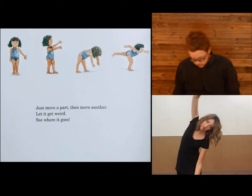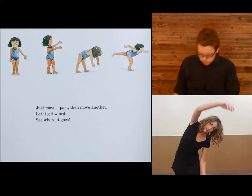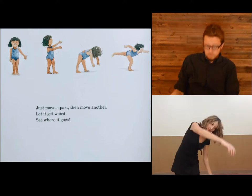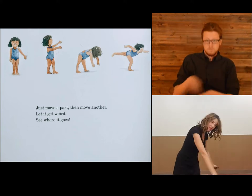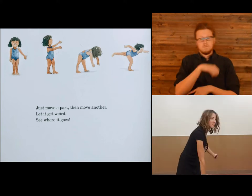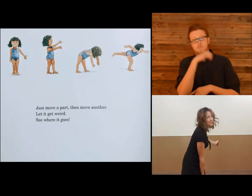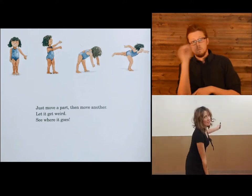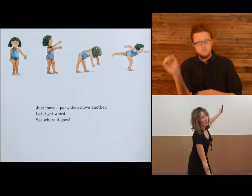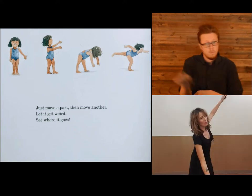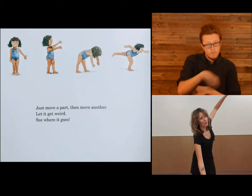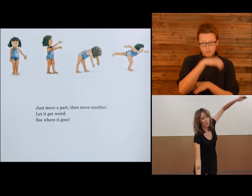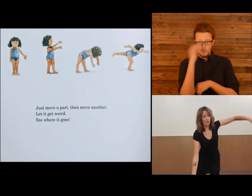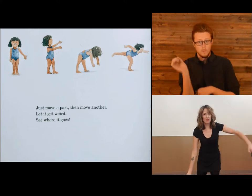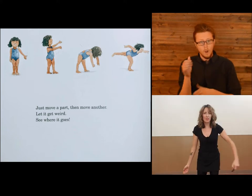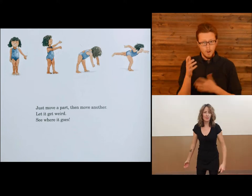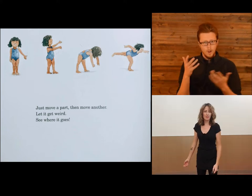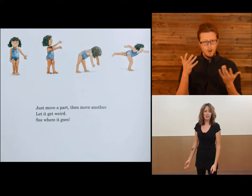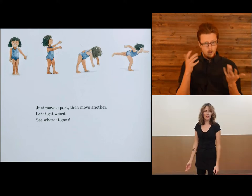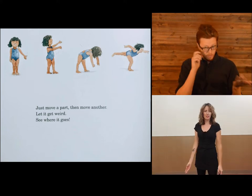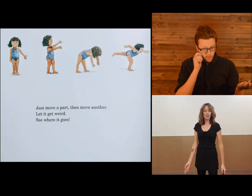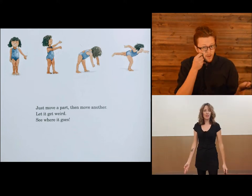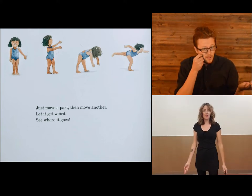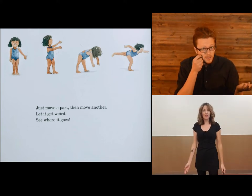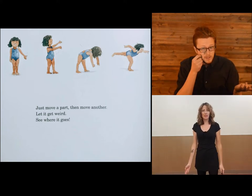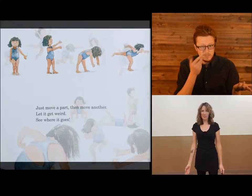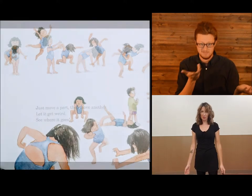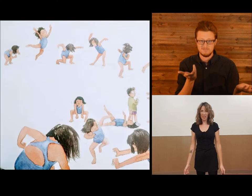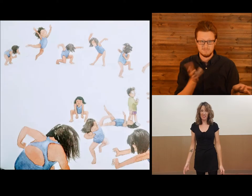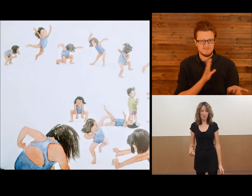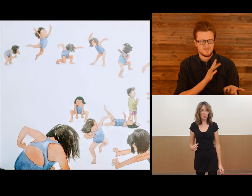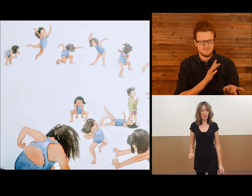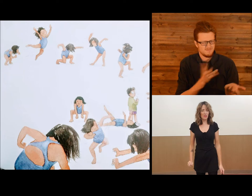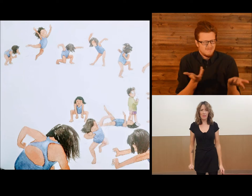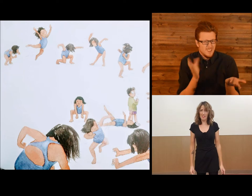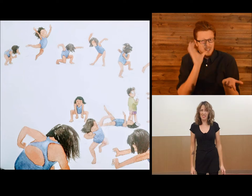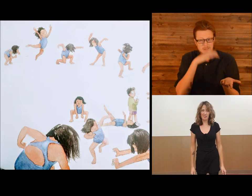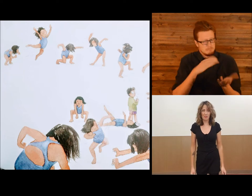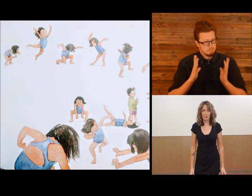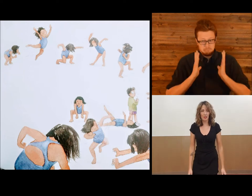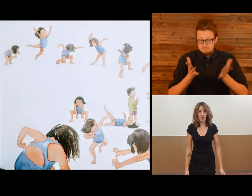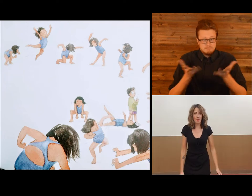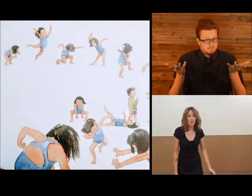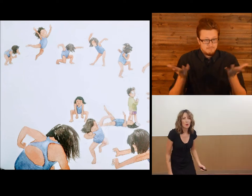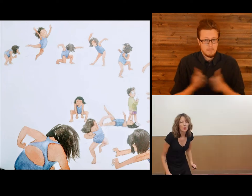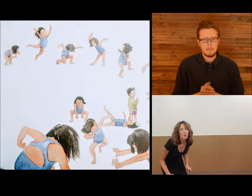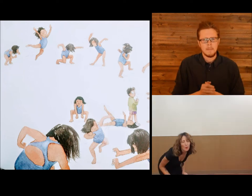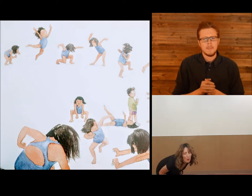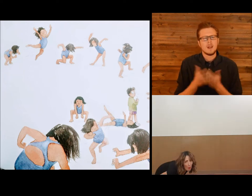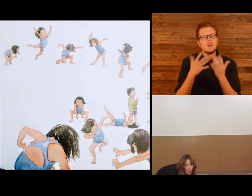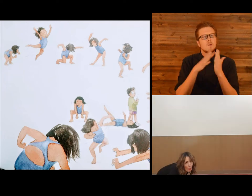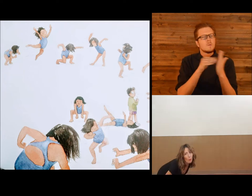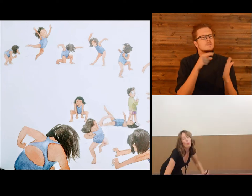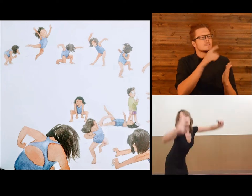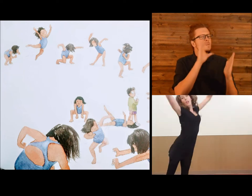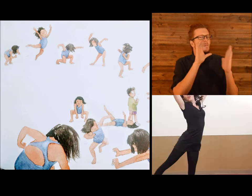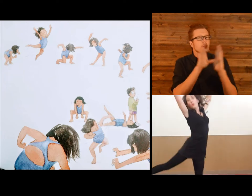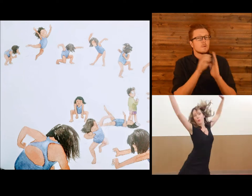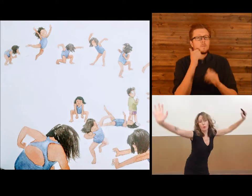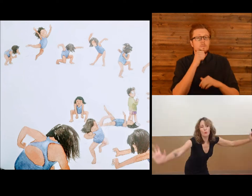cool. This is pretty weird. Let's try to do what this kid's doing.